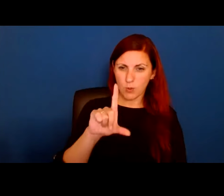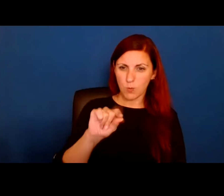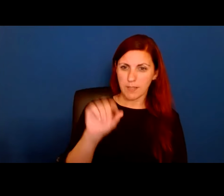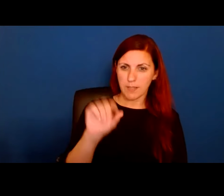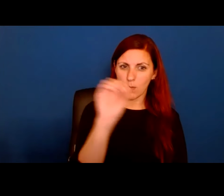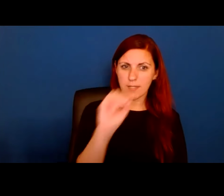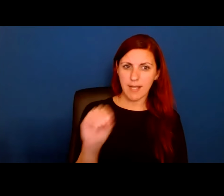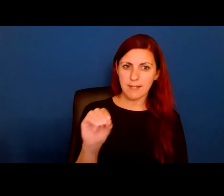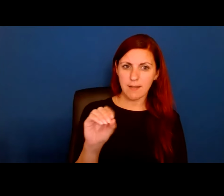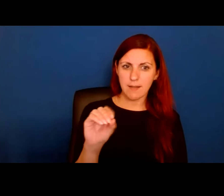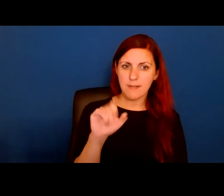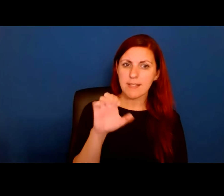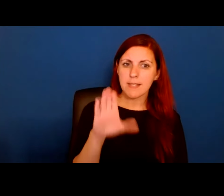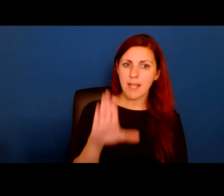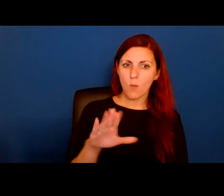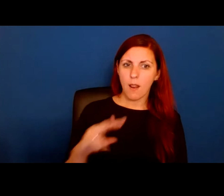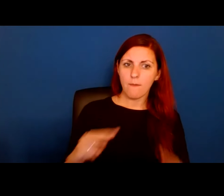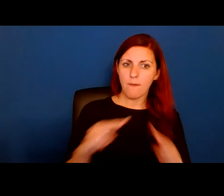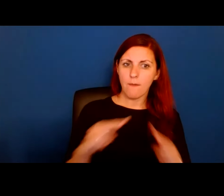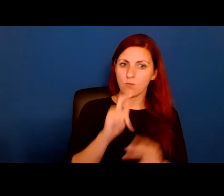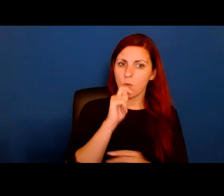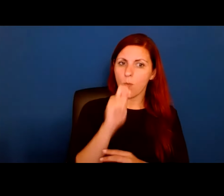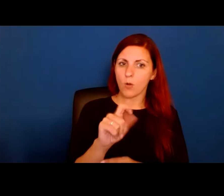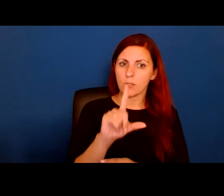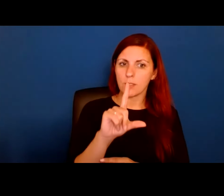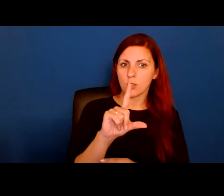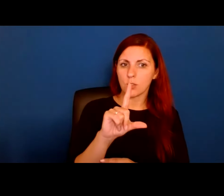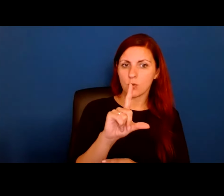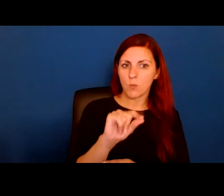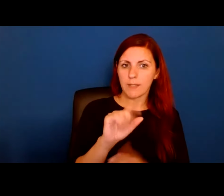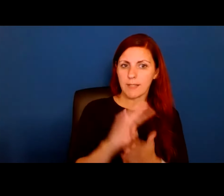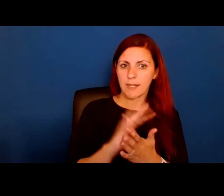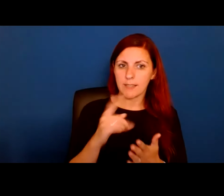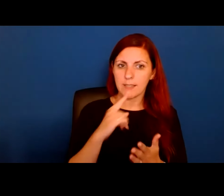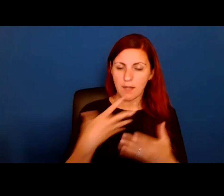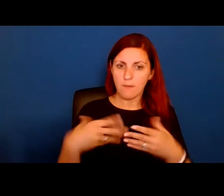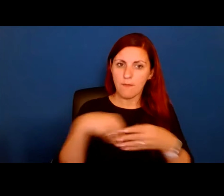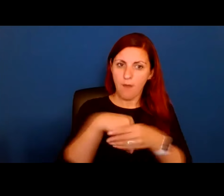sexual violence reported in 2019 involved juveniles as both offenders and victims.